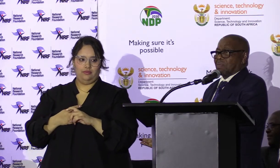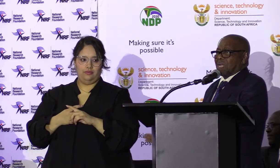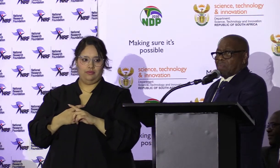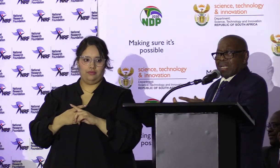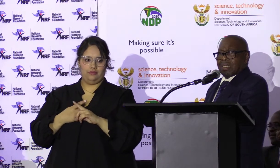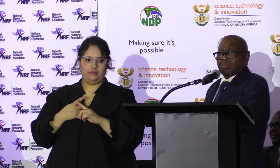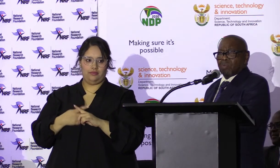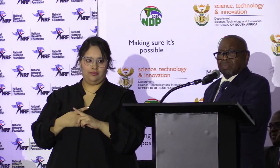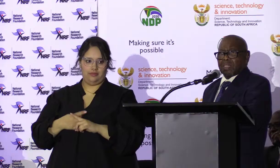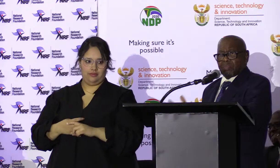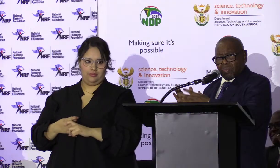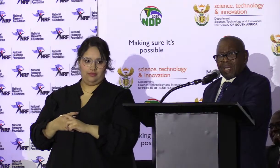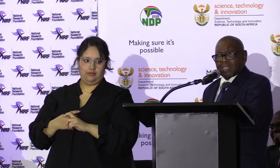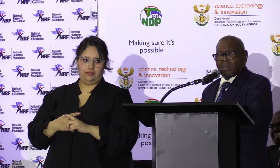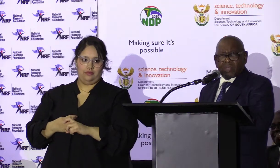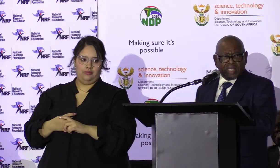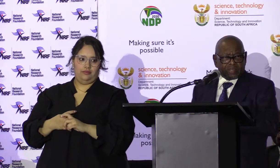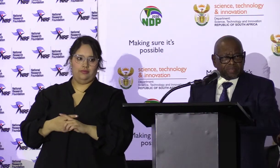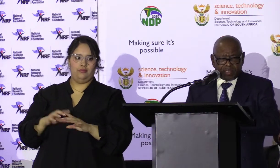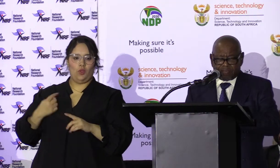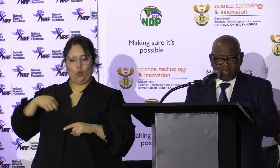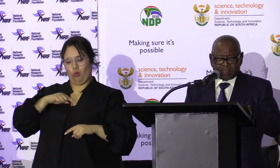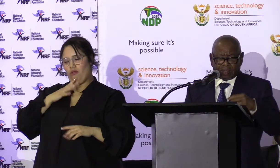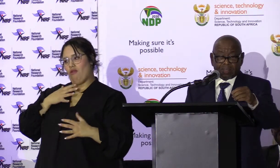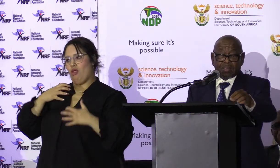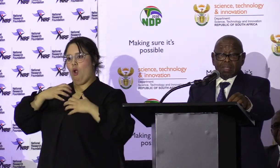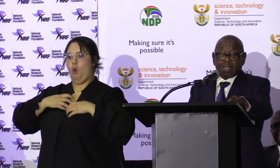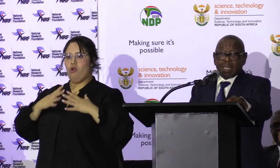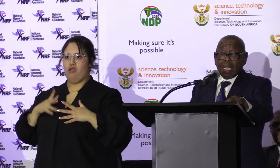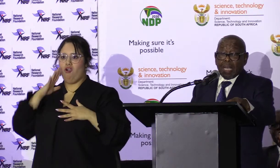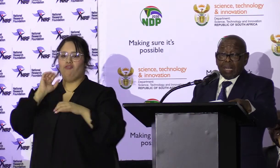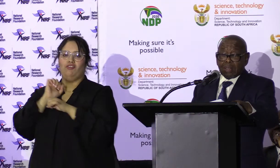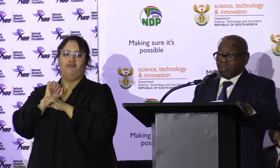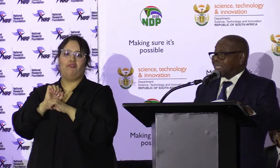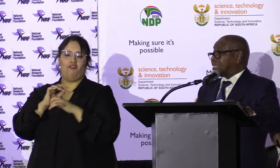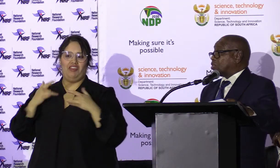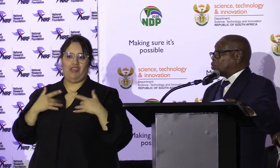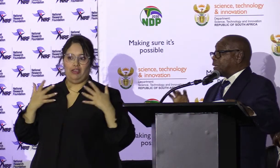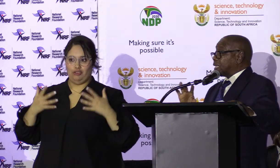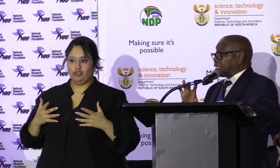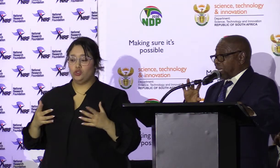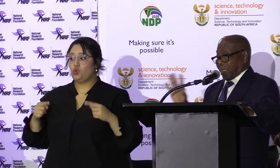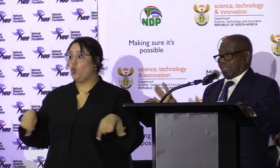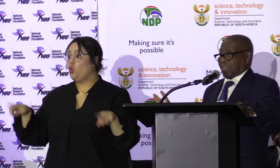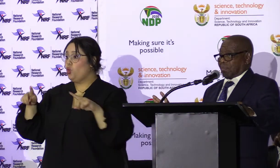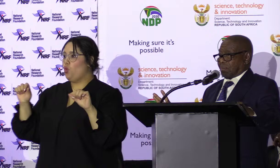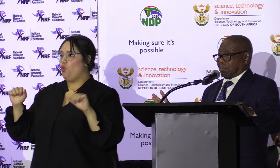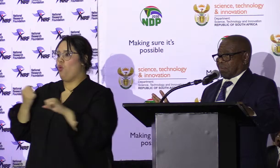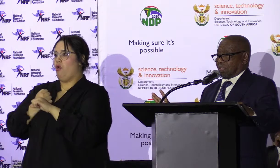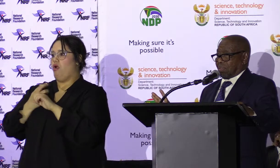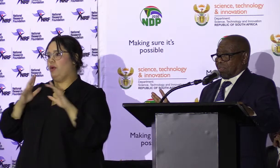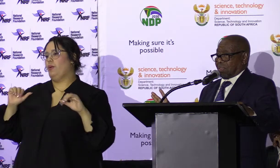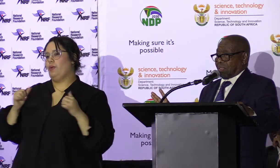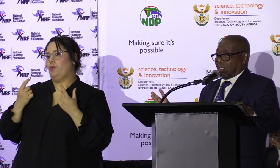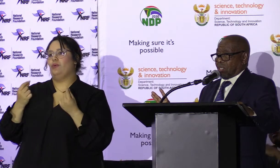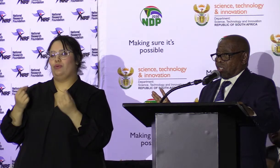ukhohlwe nabantu abaningi bomcimbi. You are the owners of this function. You are doing great.